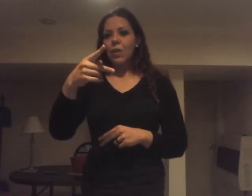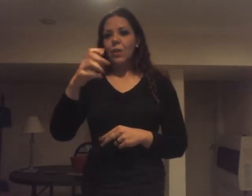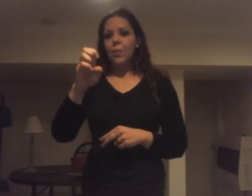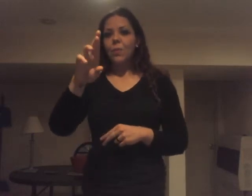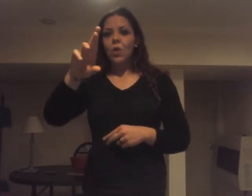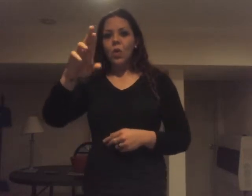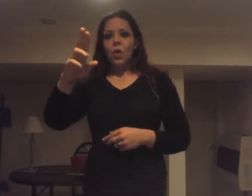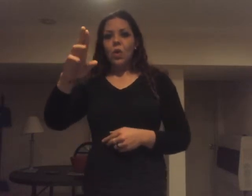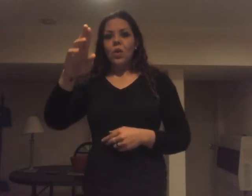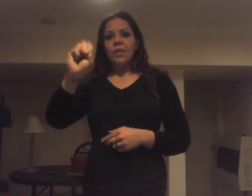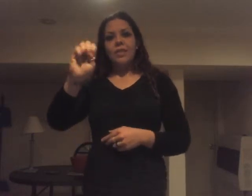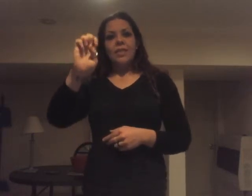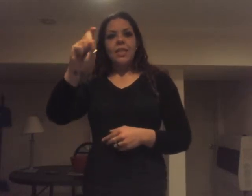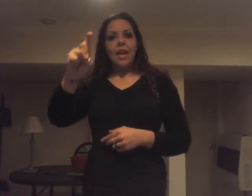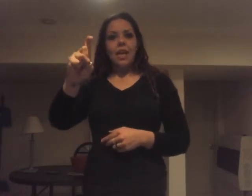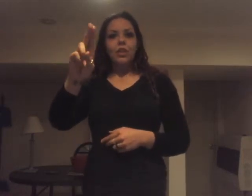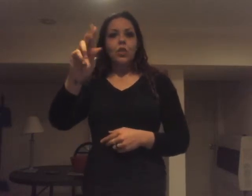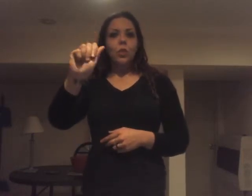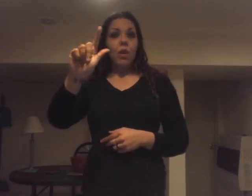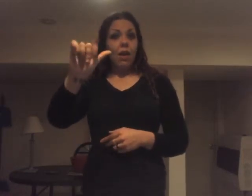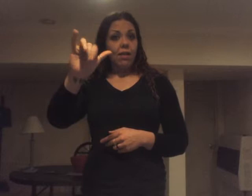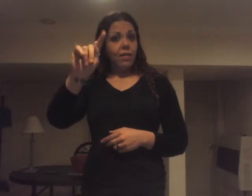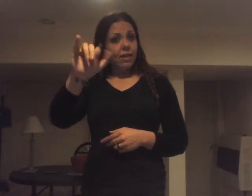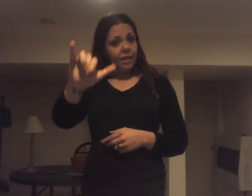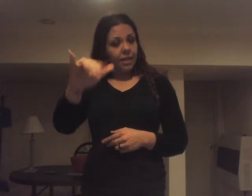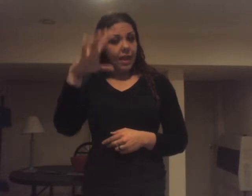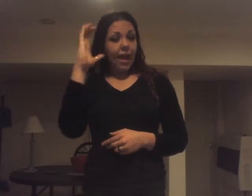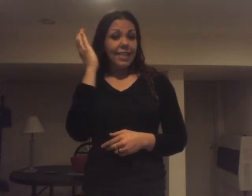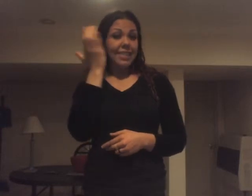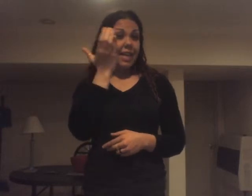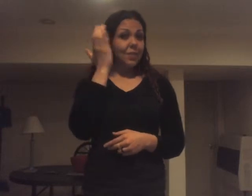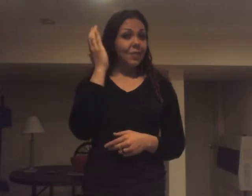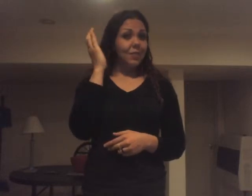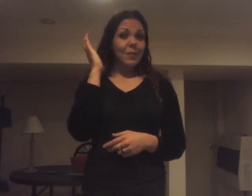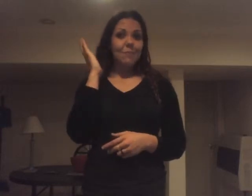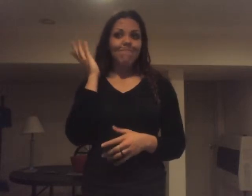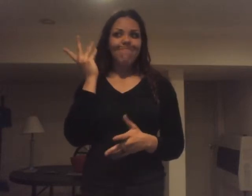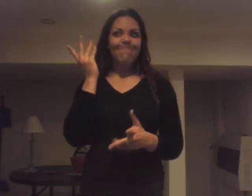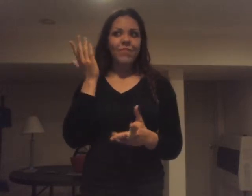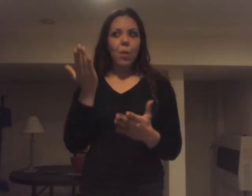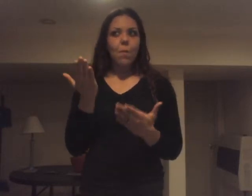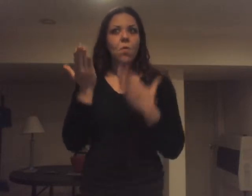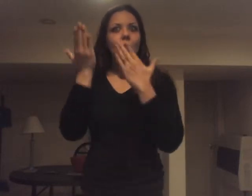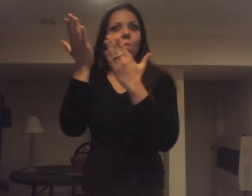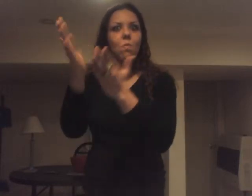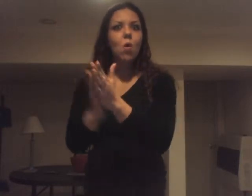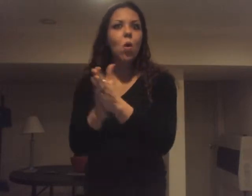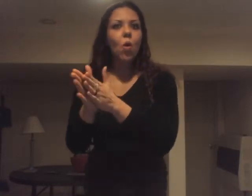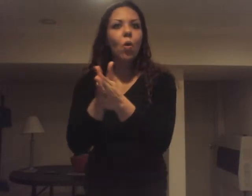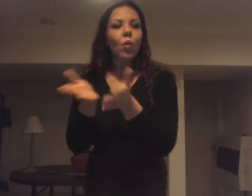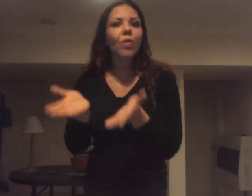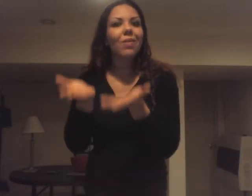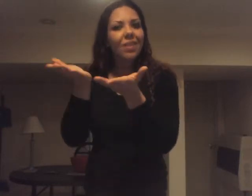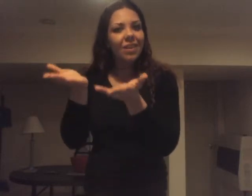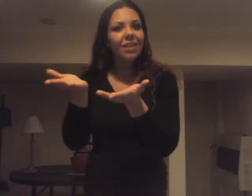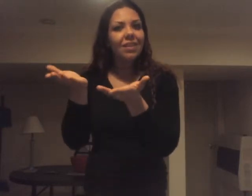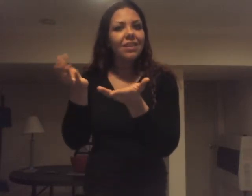It seems to be promoted by feminist demands that men